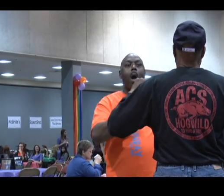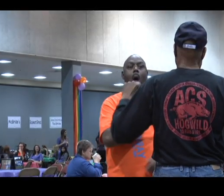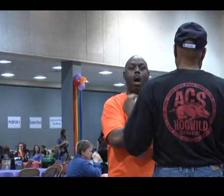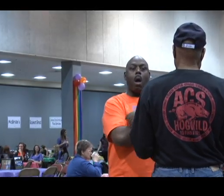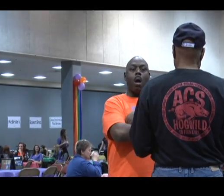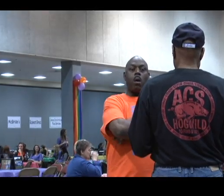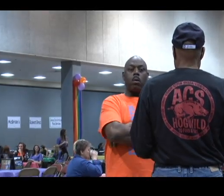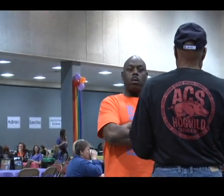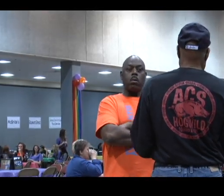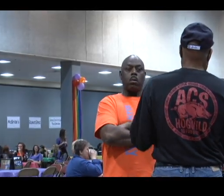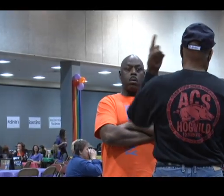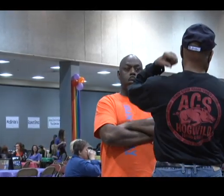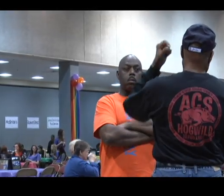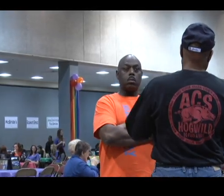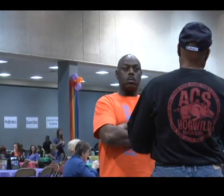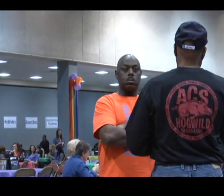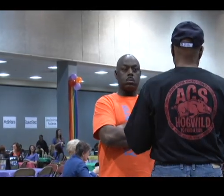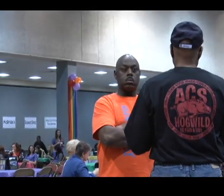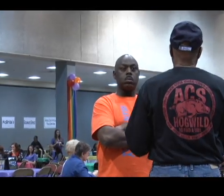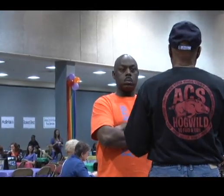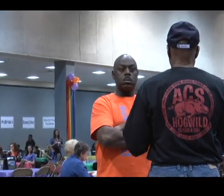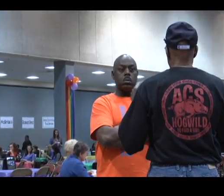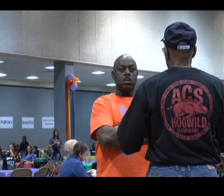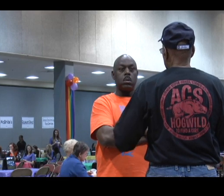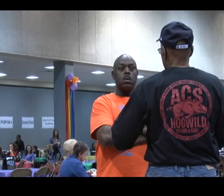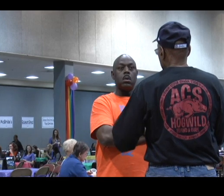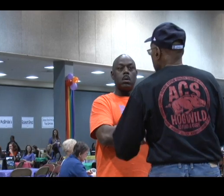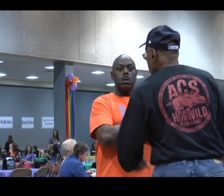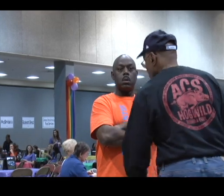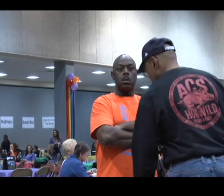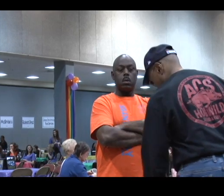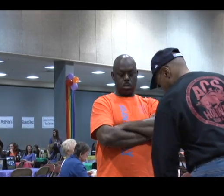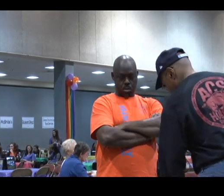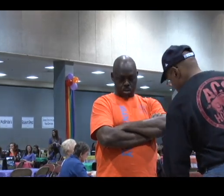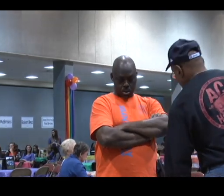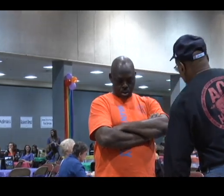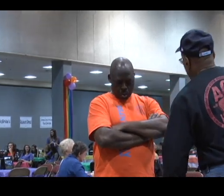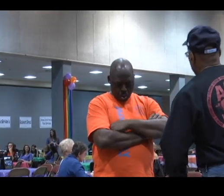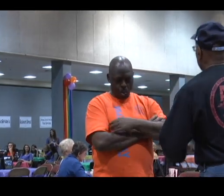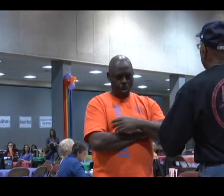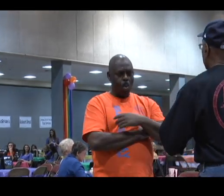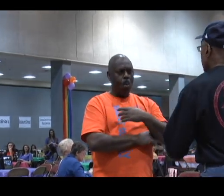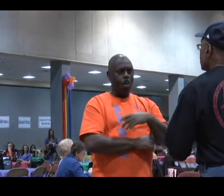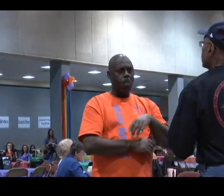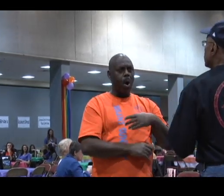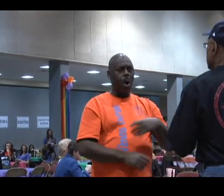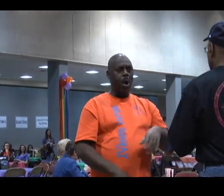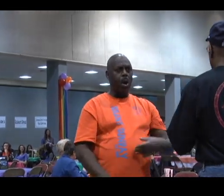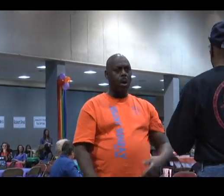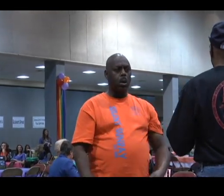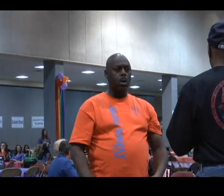MBDA, the National Black Deaf Advocates. I serve on their board of MBDA.